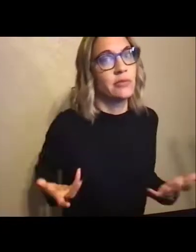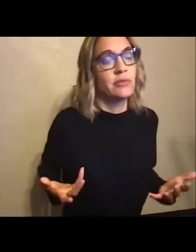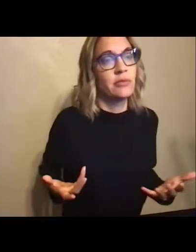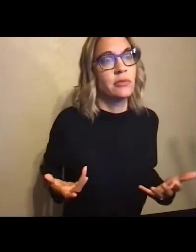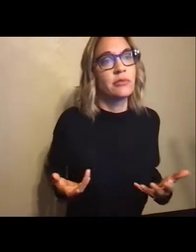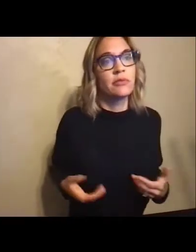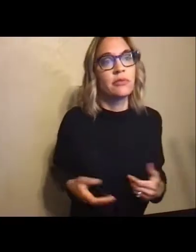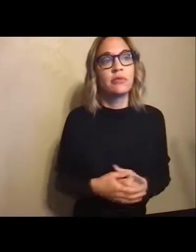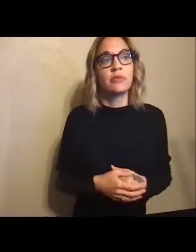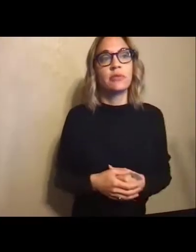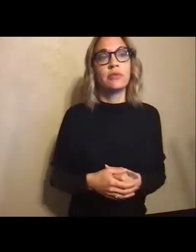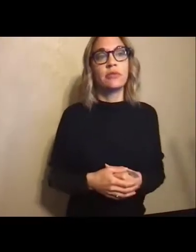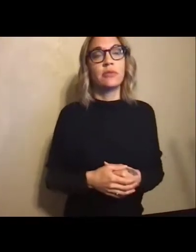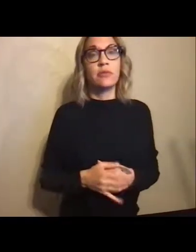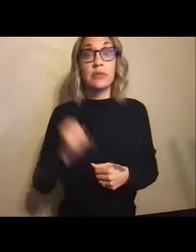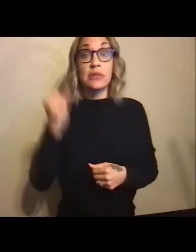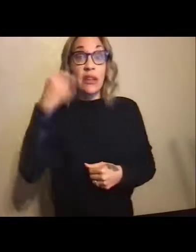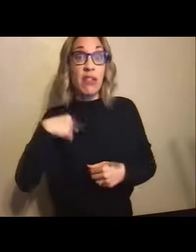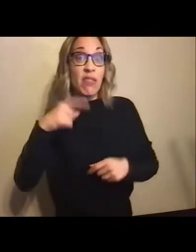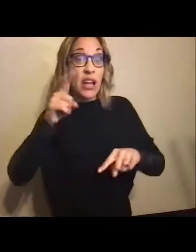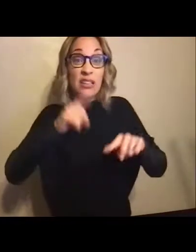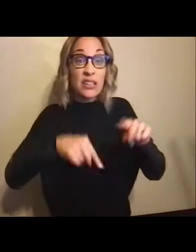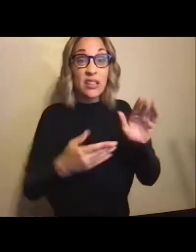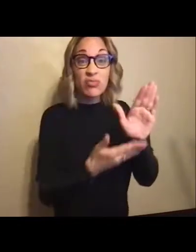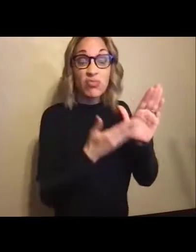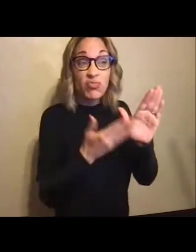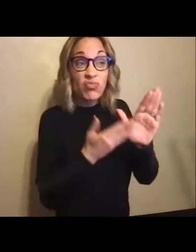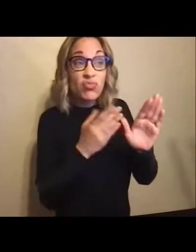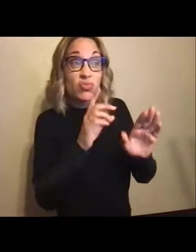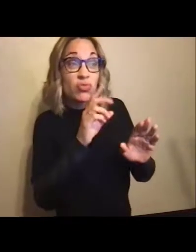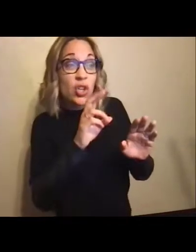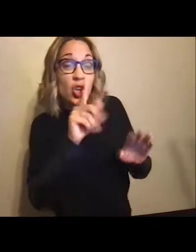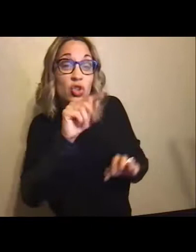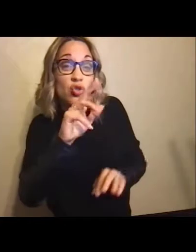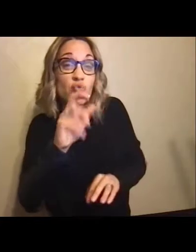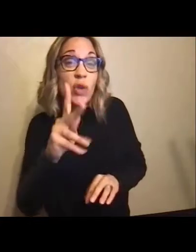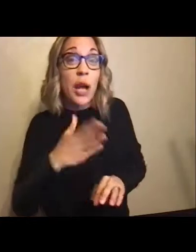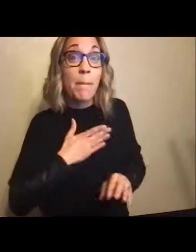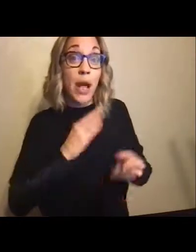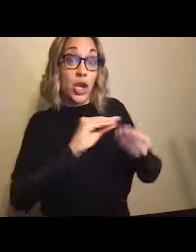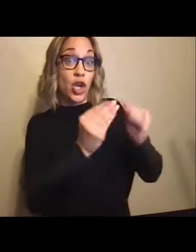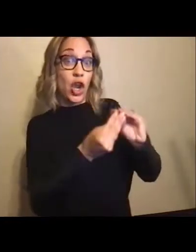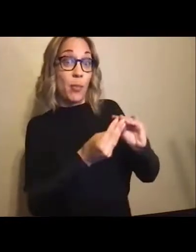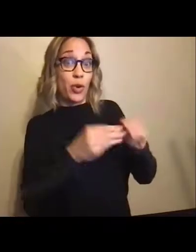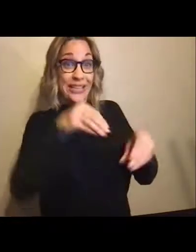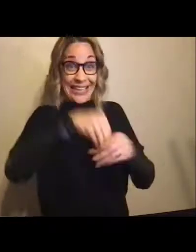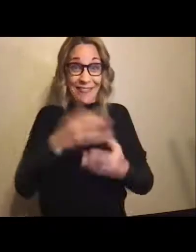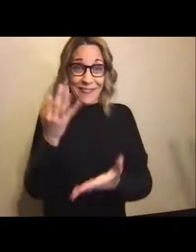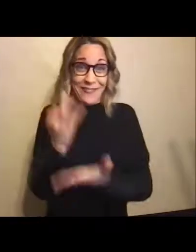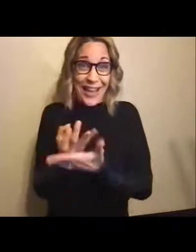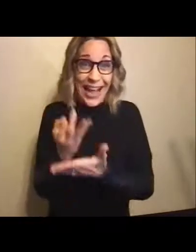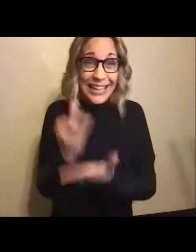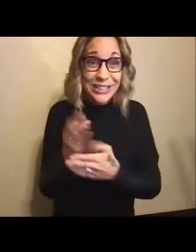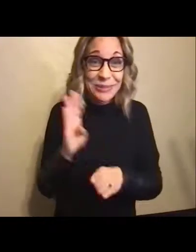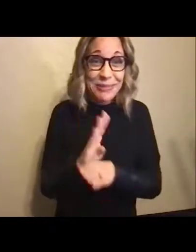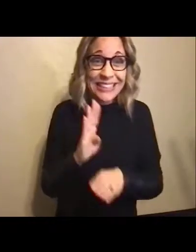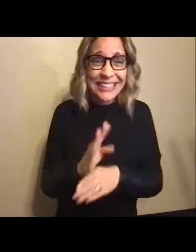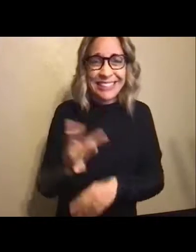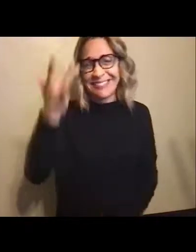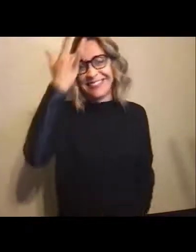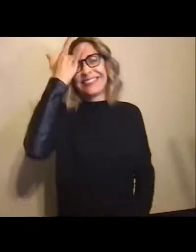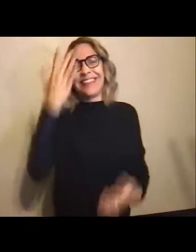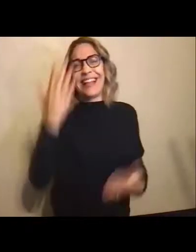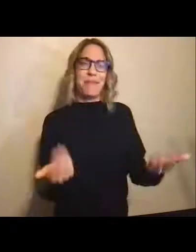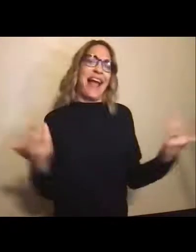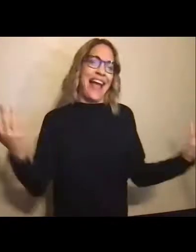understand that they're a necessary part of this process in being an entrepreneur. So if I can't track my